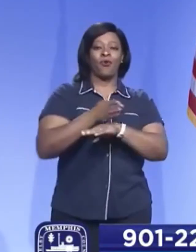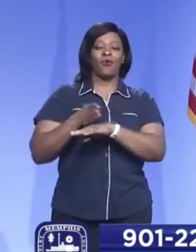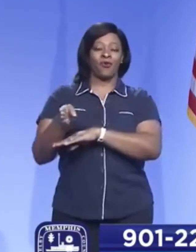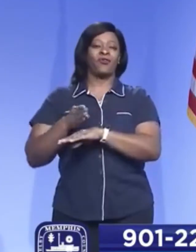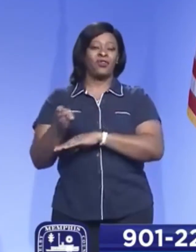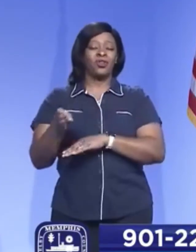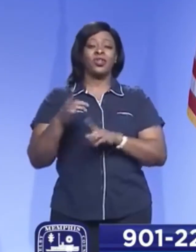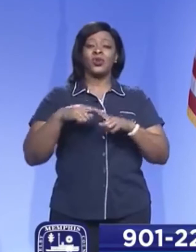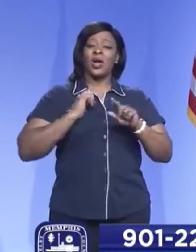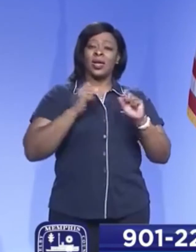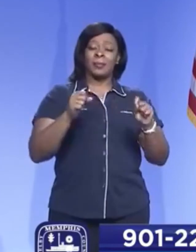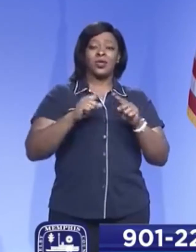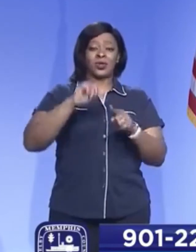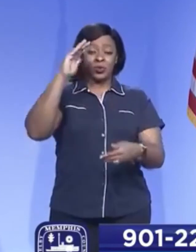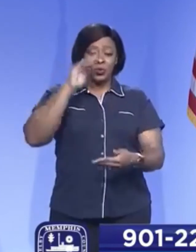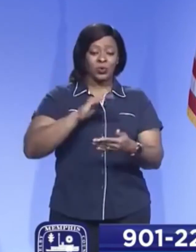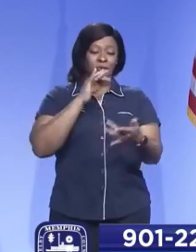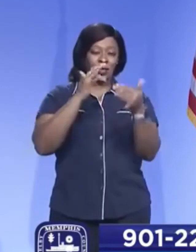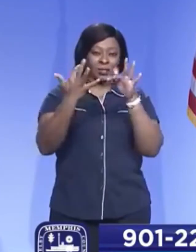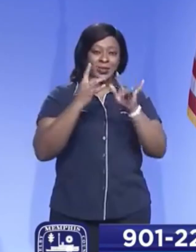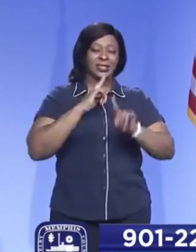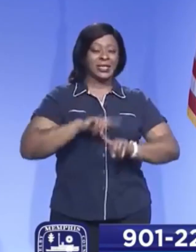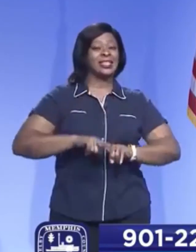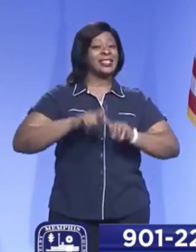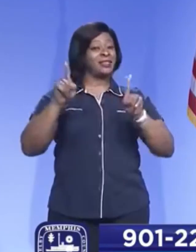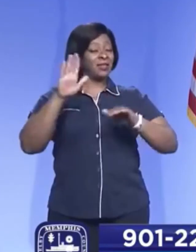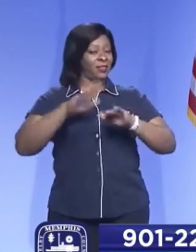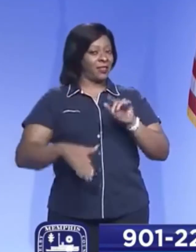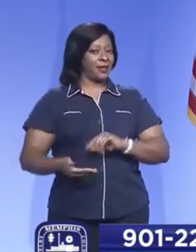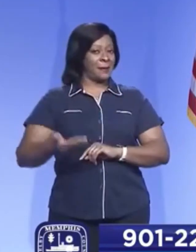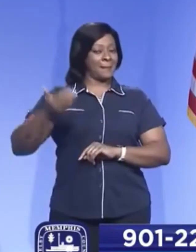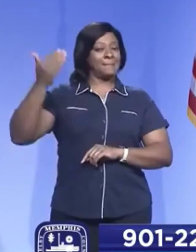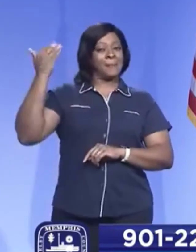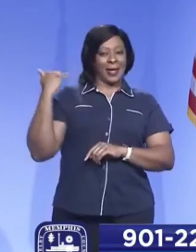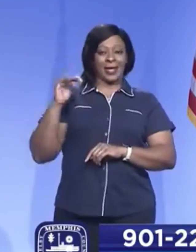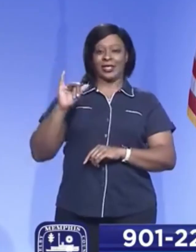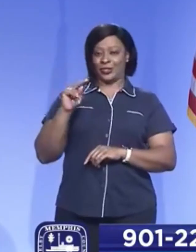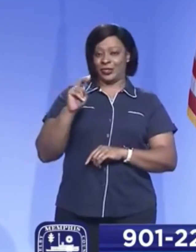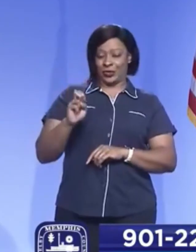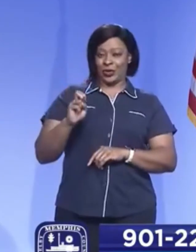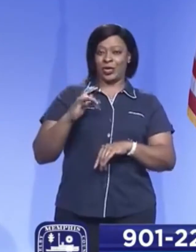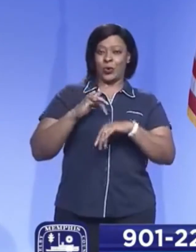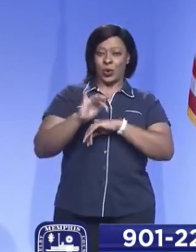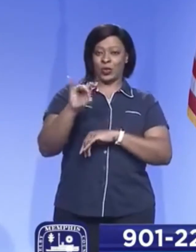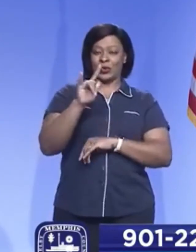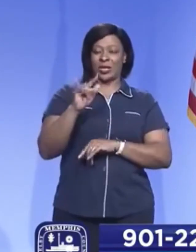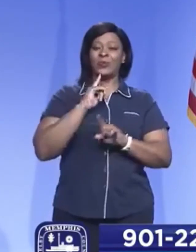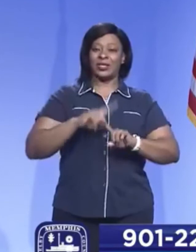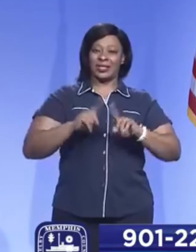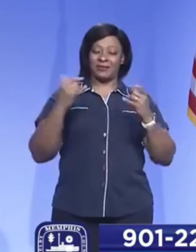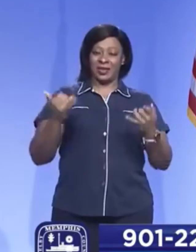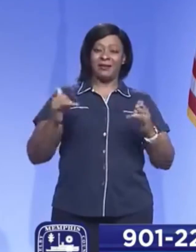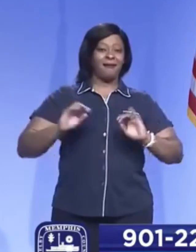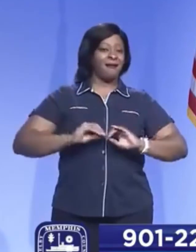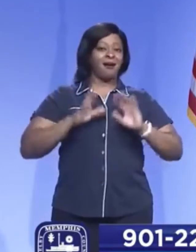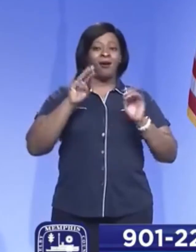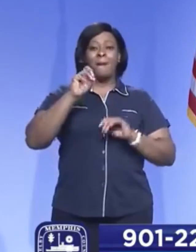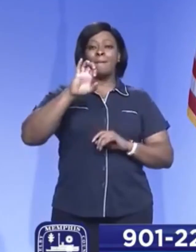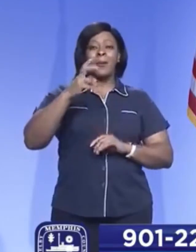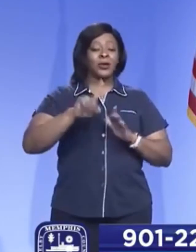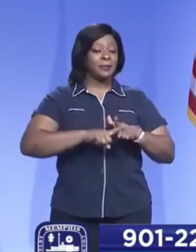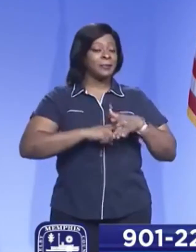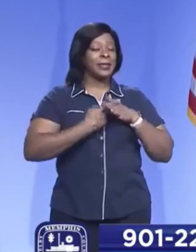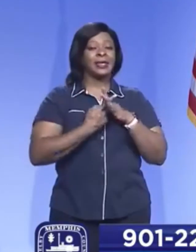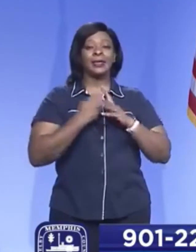reduce transmission is quite different than it was, again, in June and early July, and then obviously in March at the beginning of